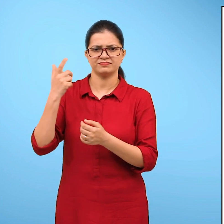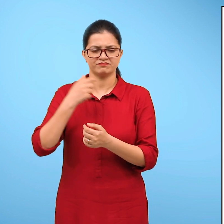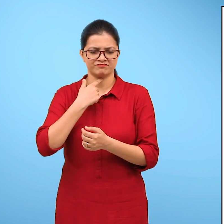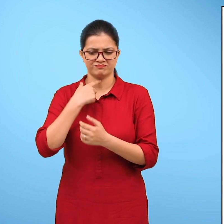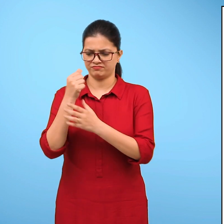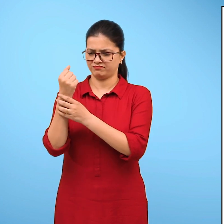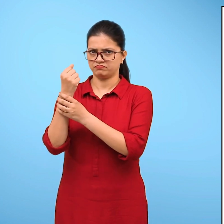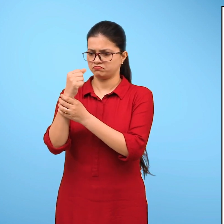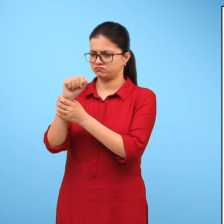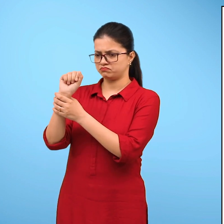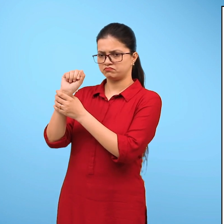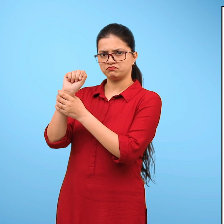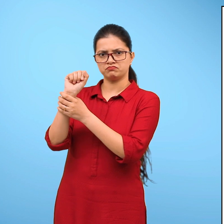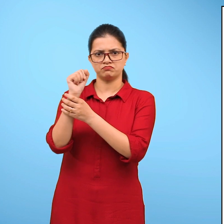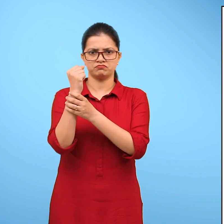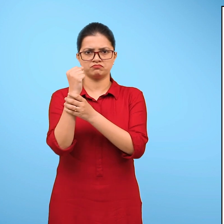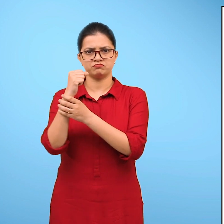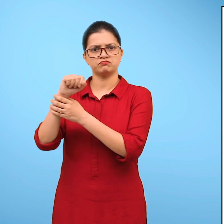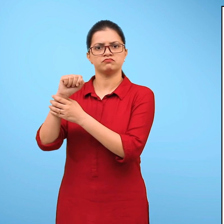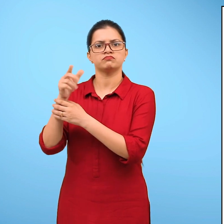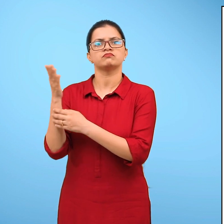Rotates partly or turns, yes.